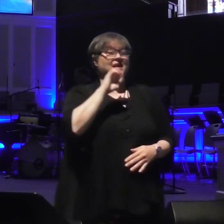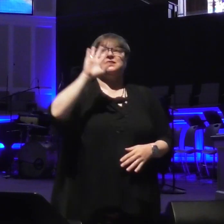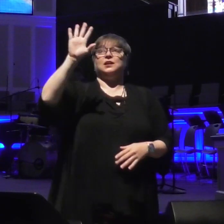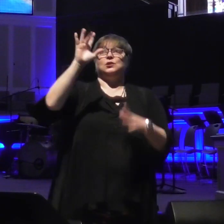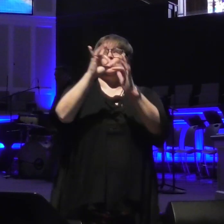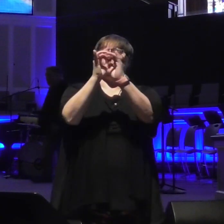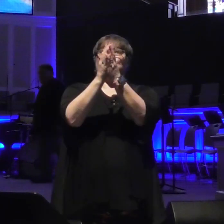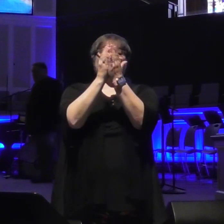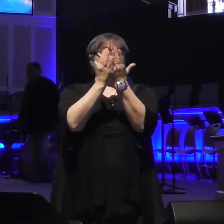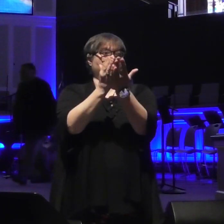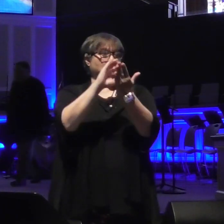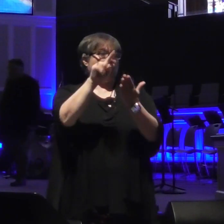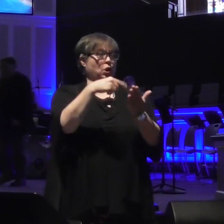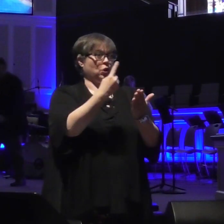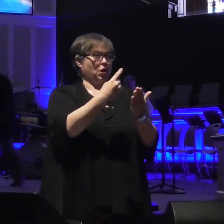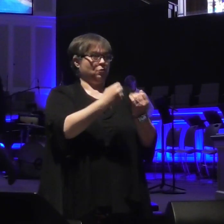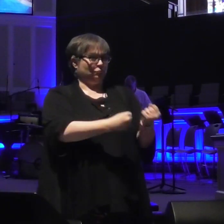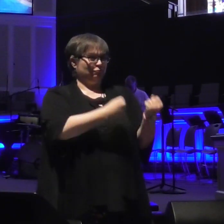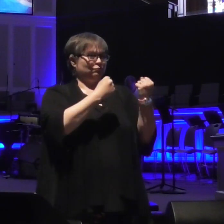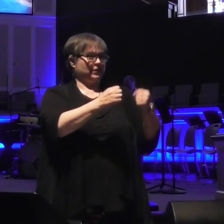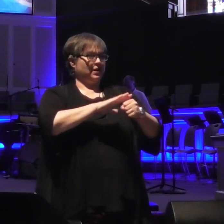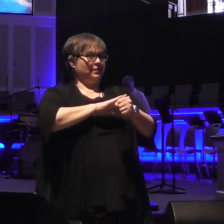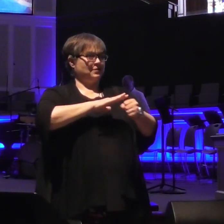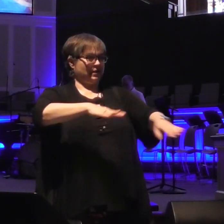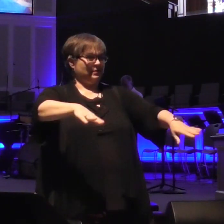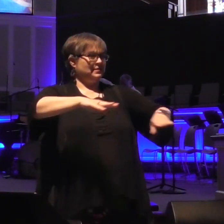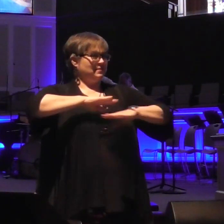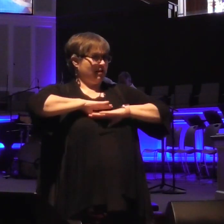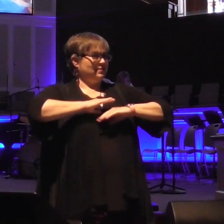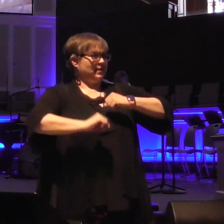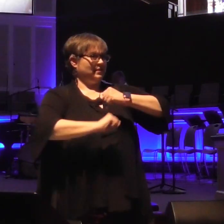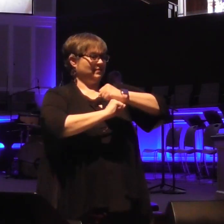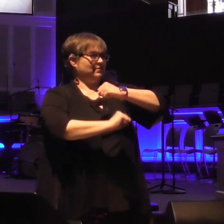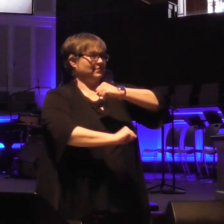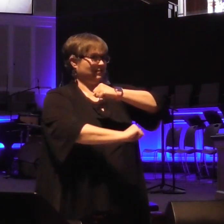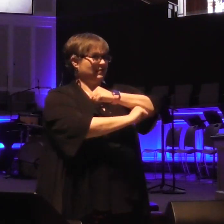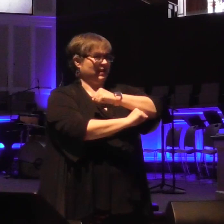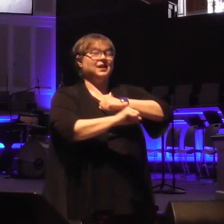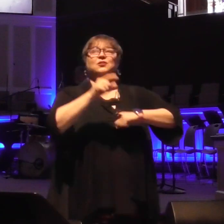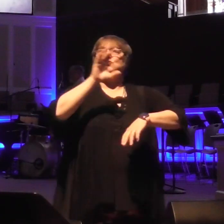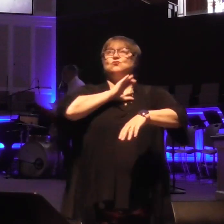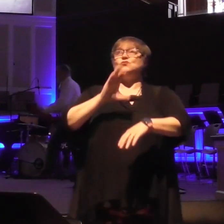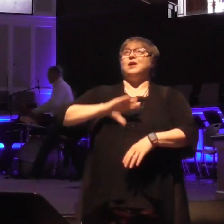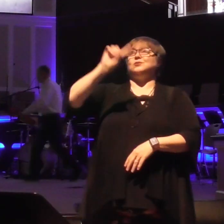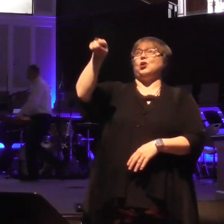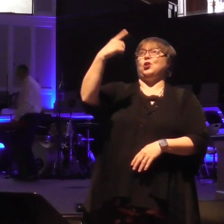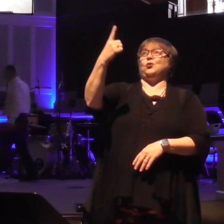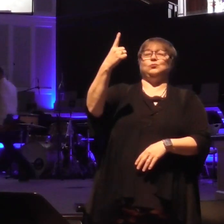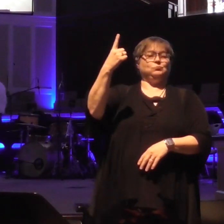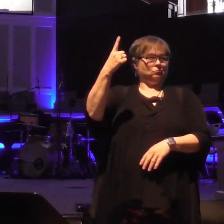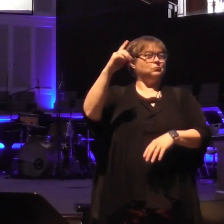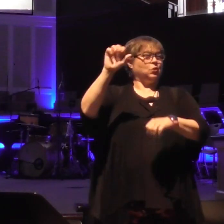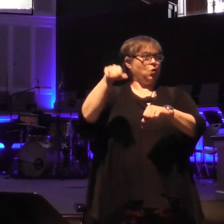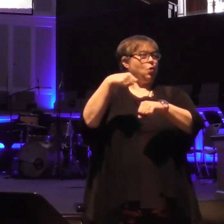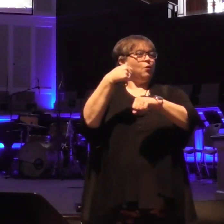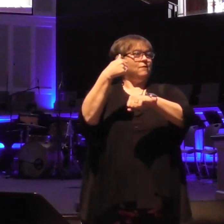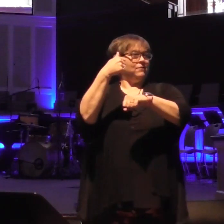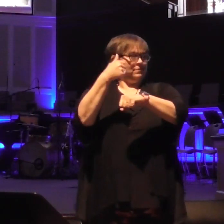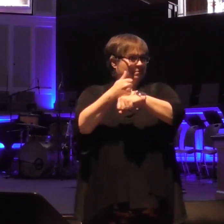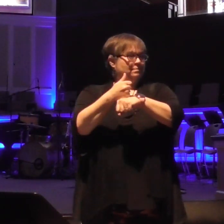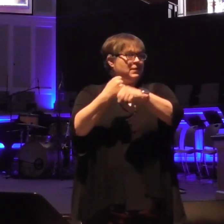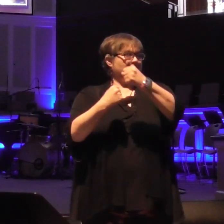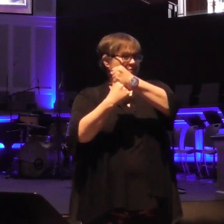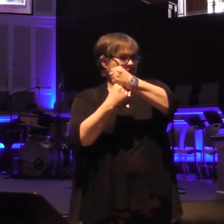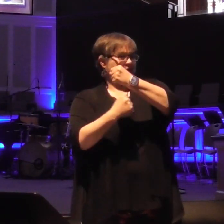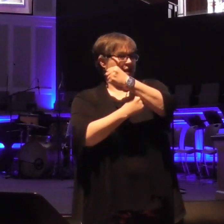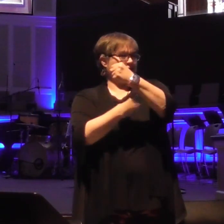a sufficient foundation. Paul tells the Corinthians that Christ alone is the only foundation upon which a life can be